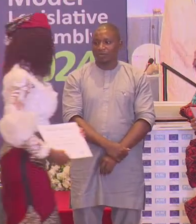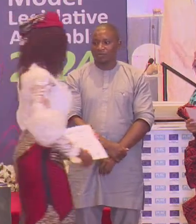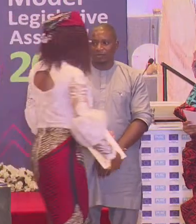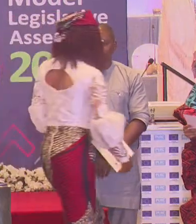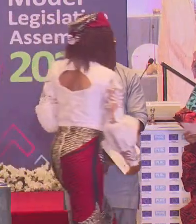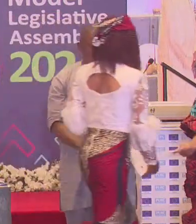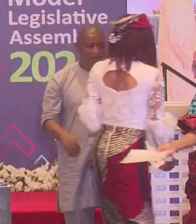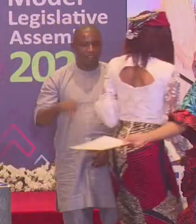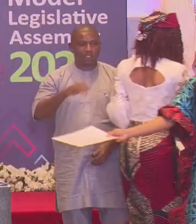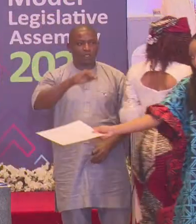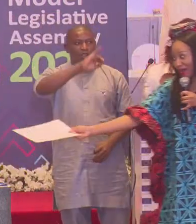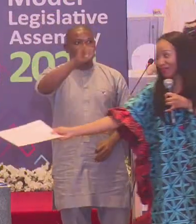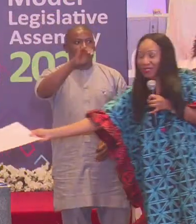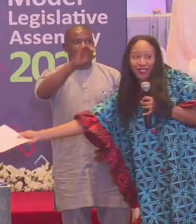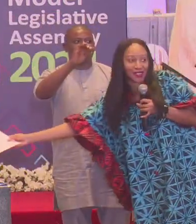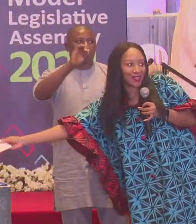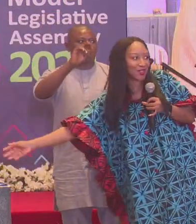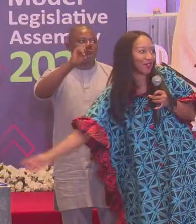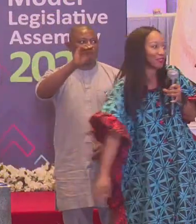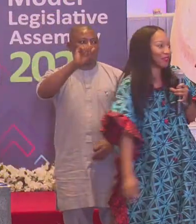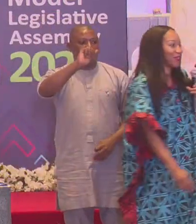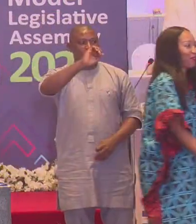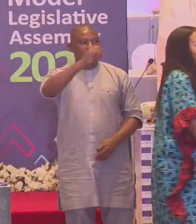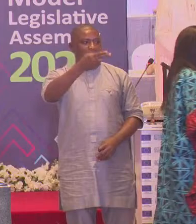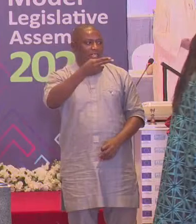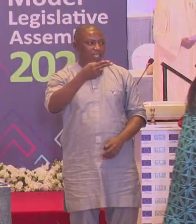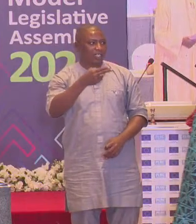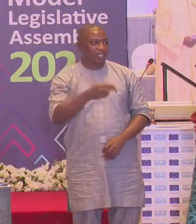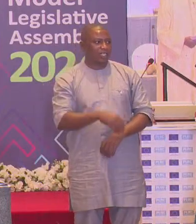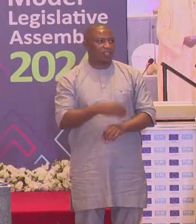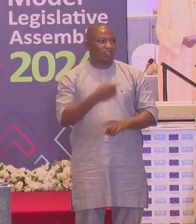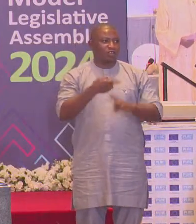John Awojobi, Kwara State.